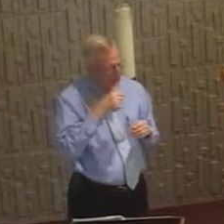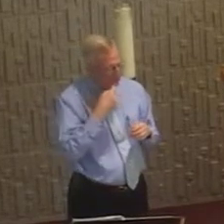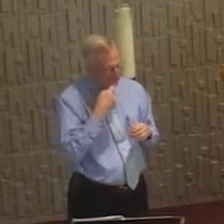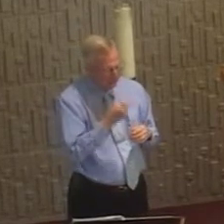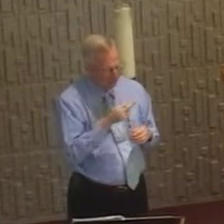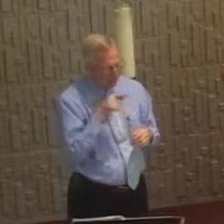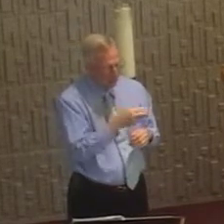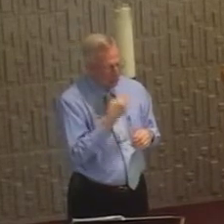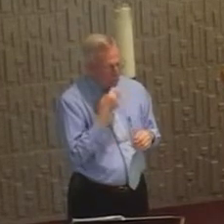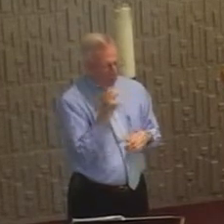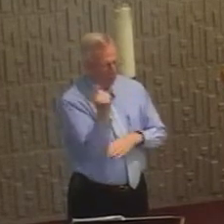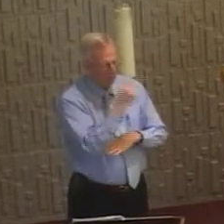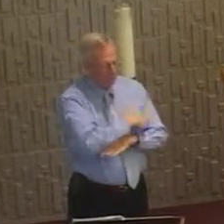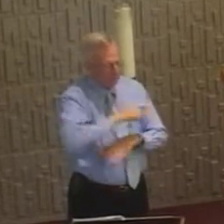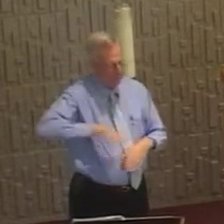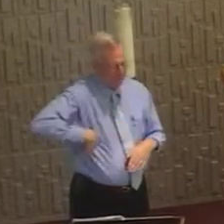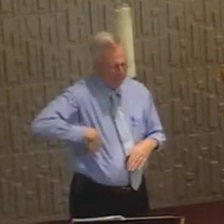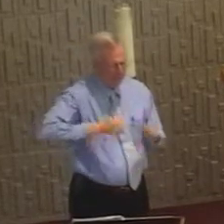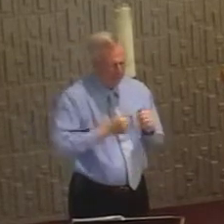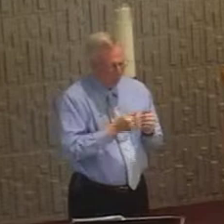pie."